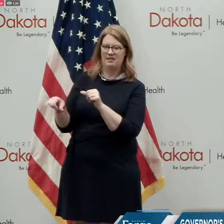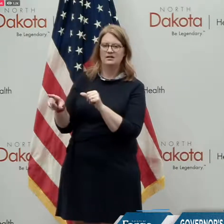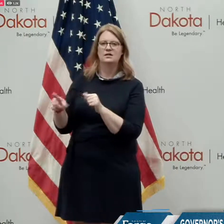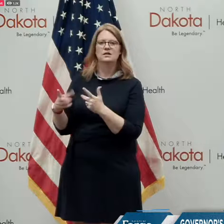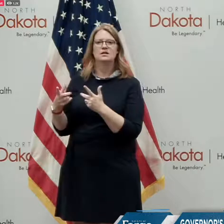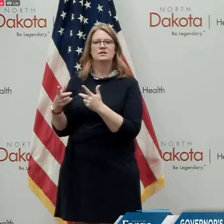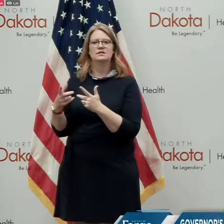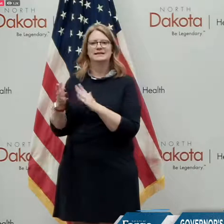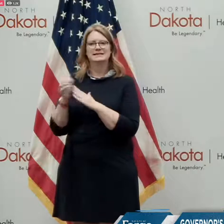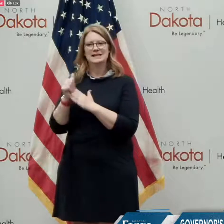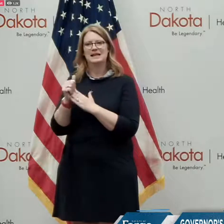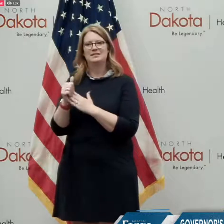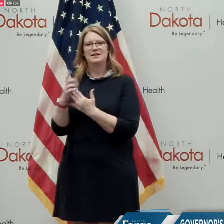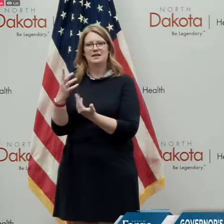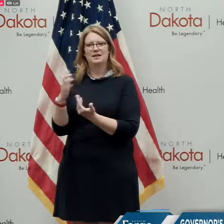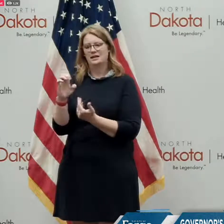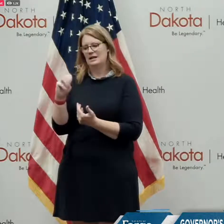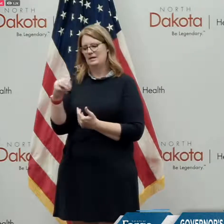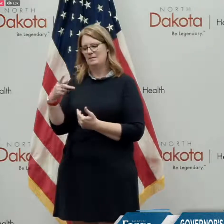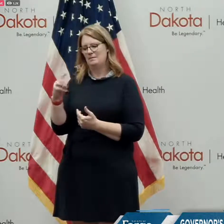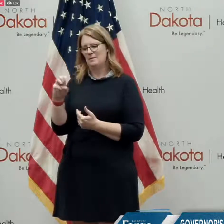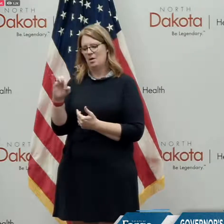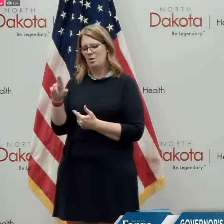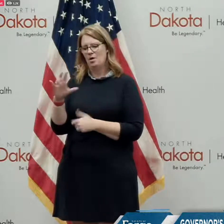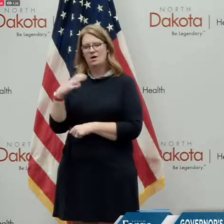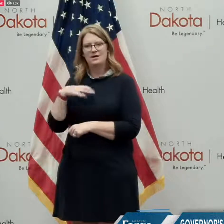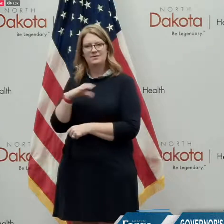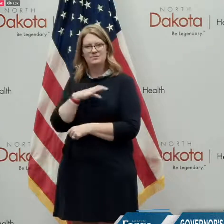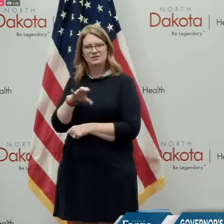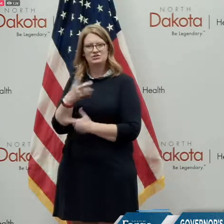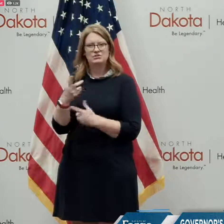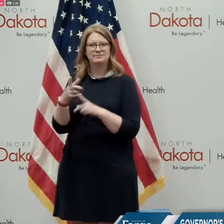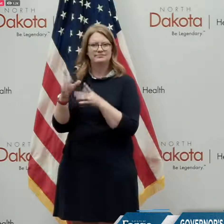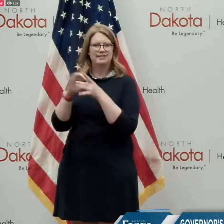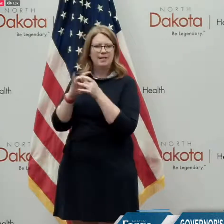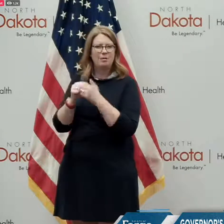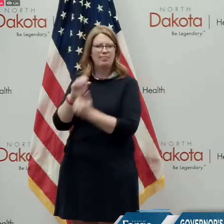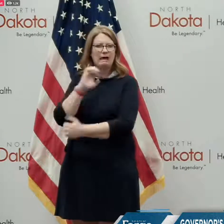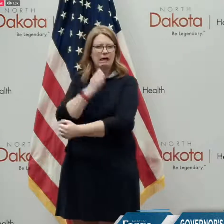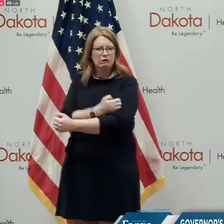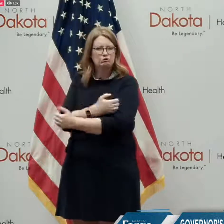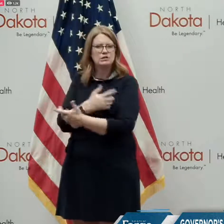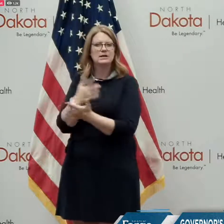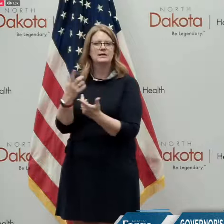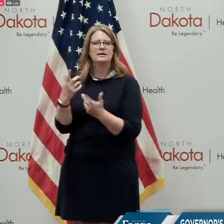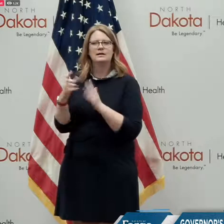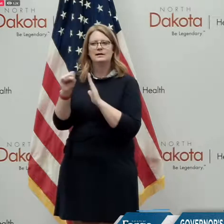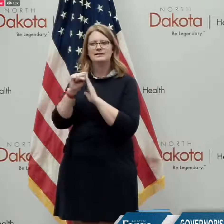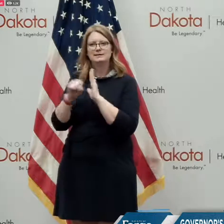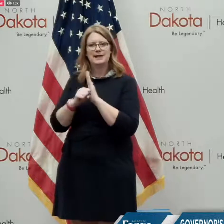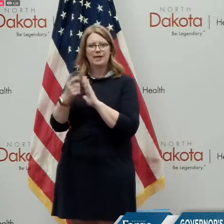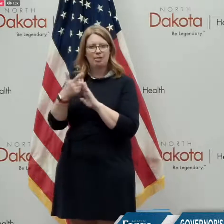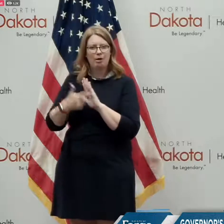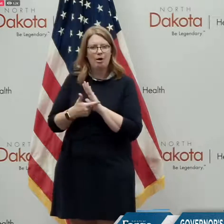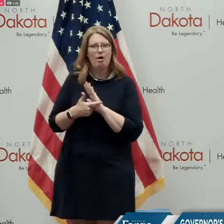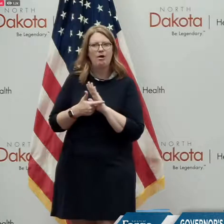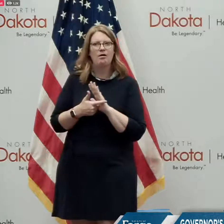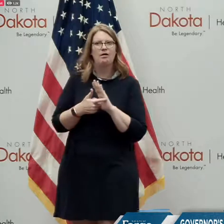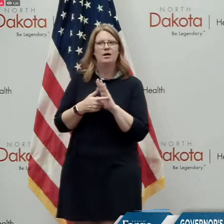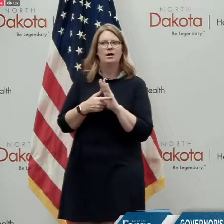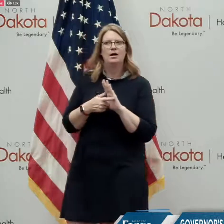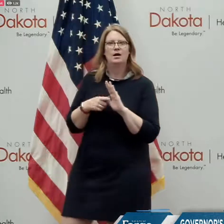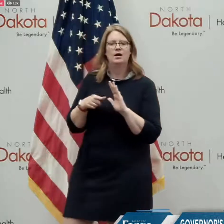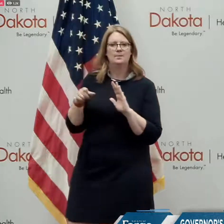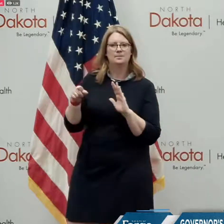Empower Commission, which of course deals with all of the above energy strategy. In state law, there is an